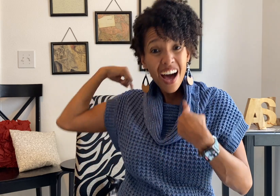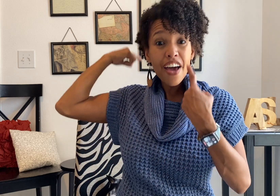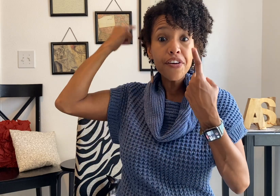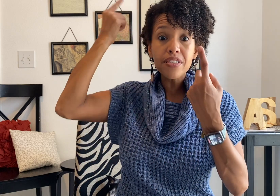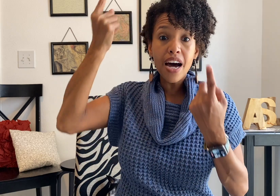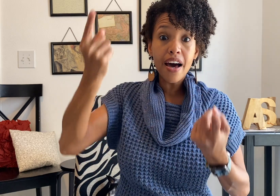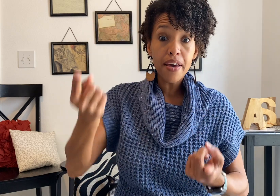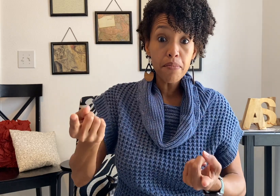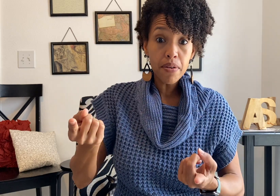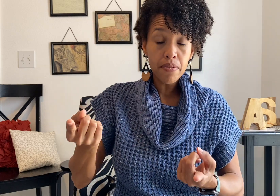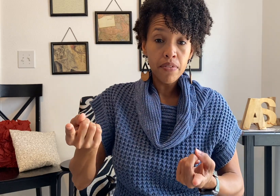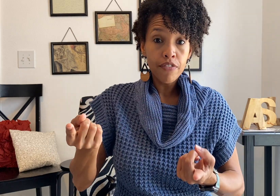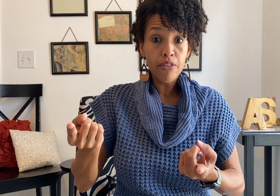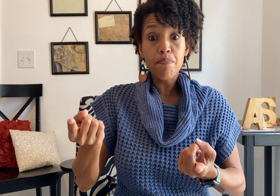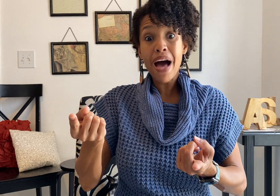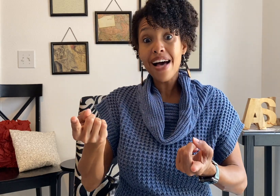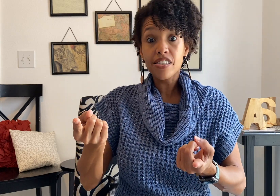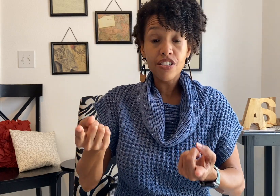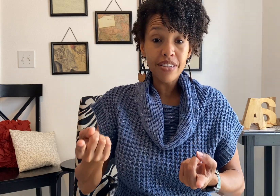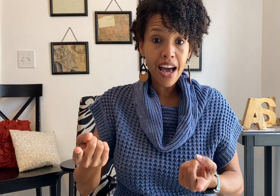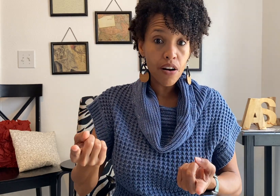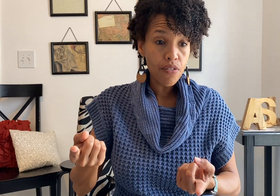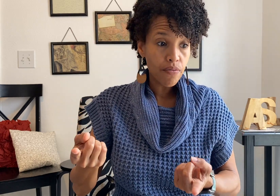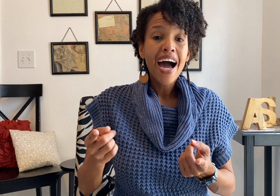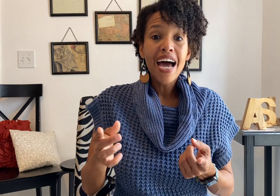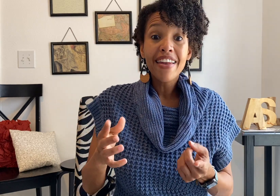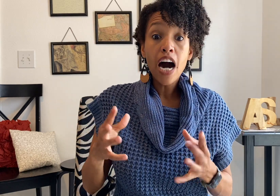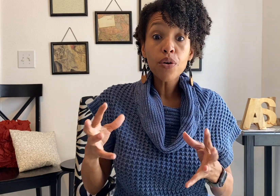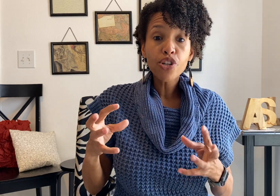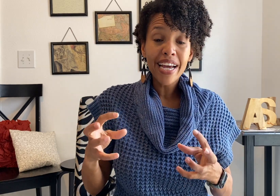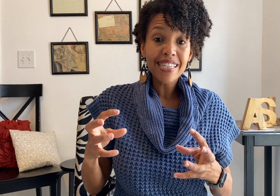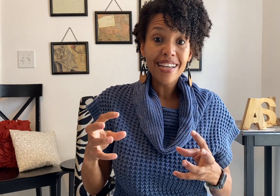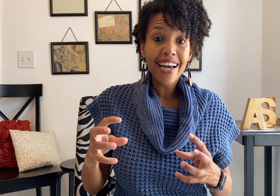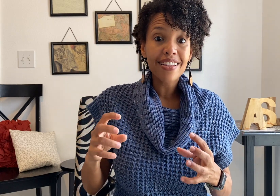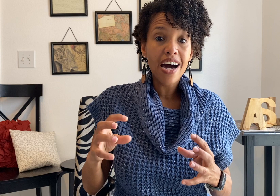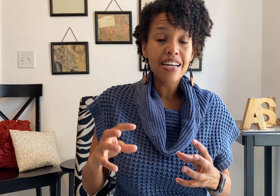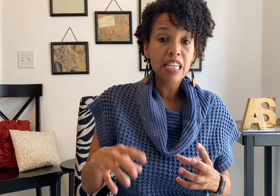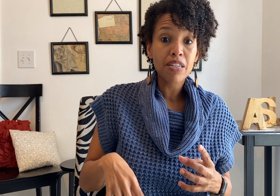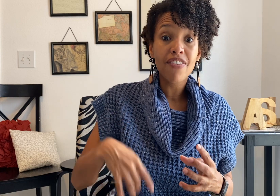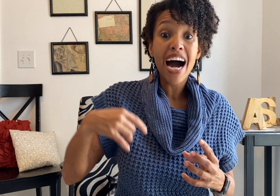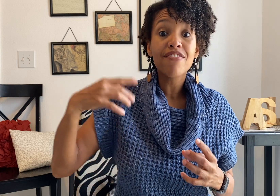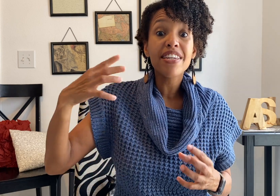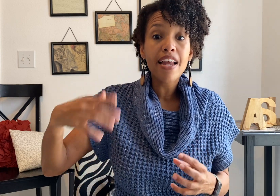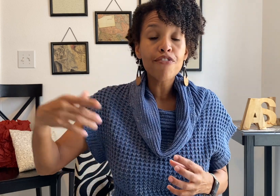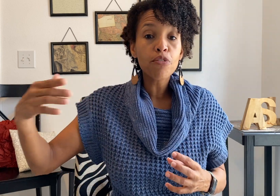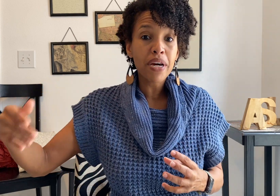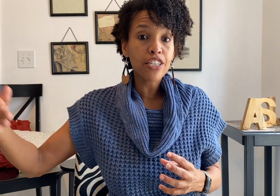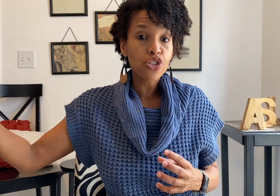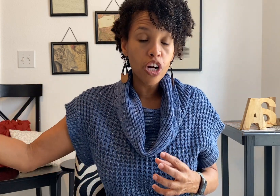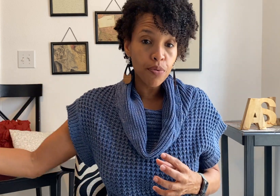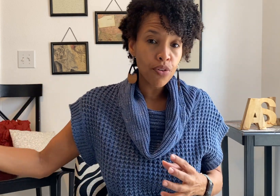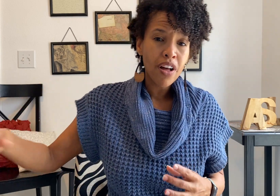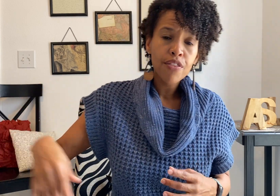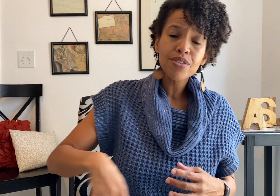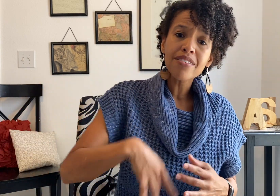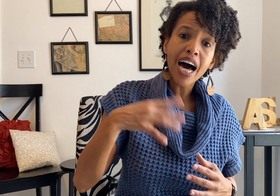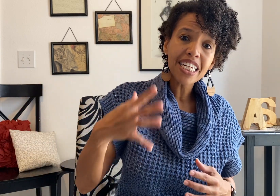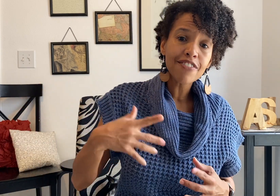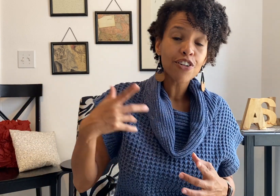entire time from past till now. And now we're trying to sign the concept of I've never been in trouble. There's a lot of different